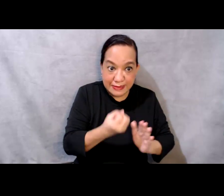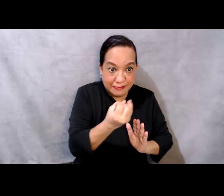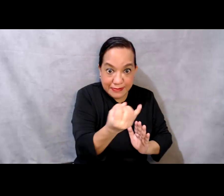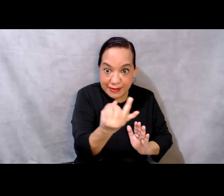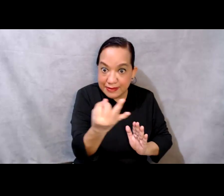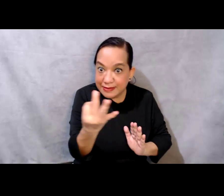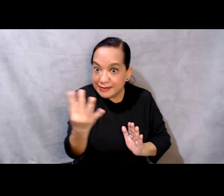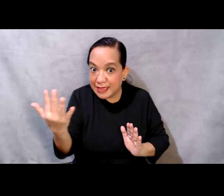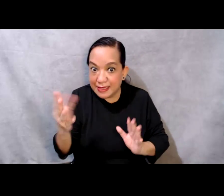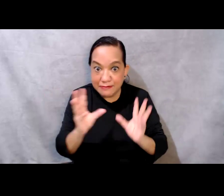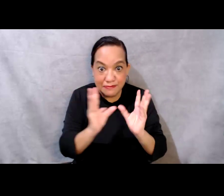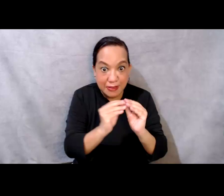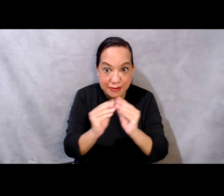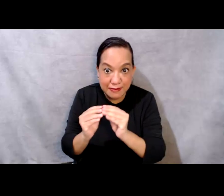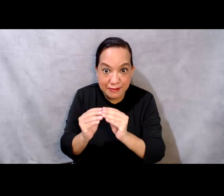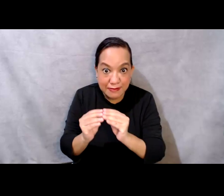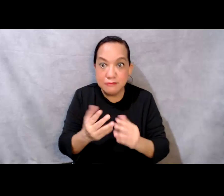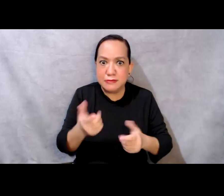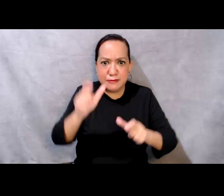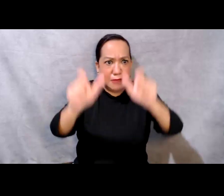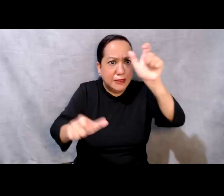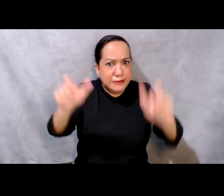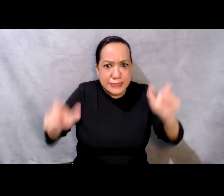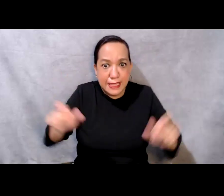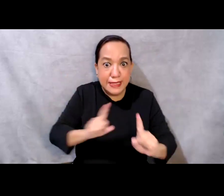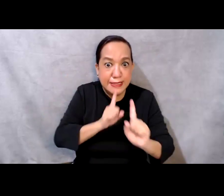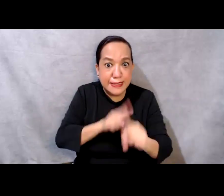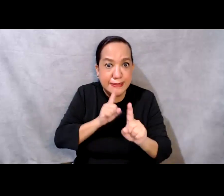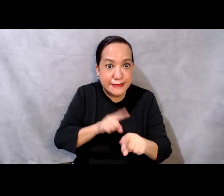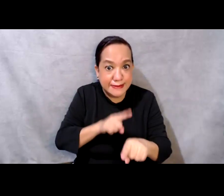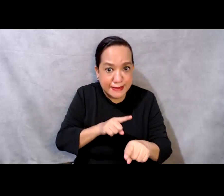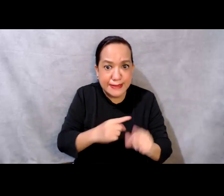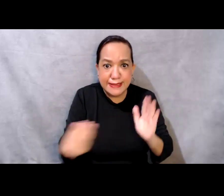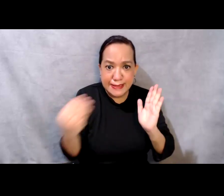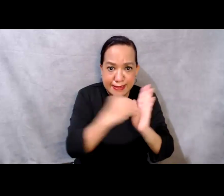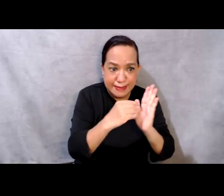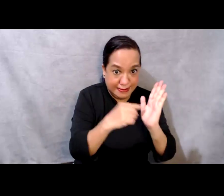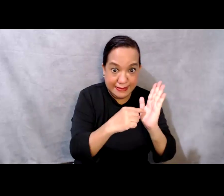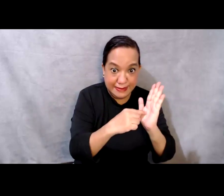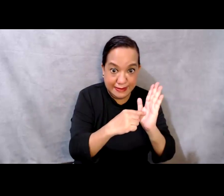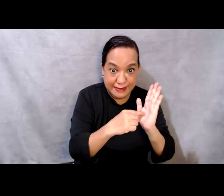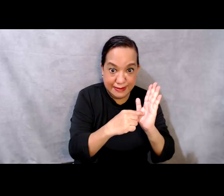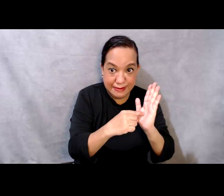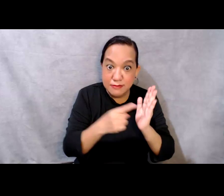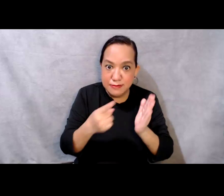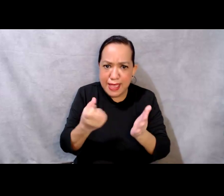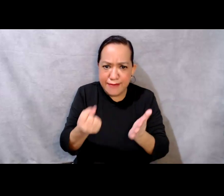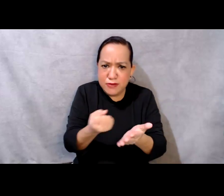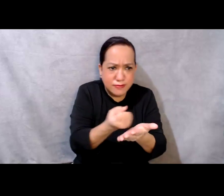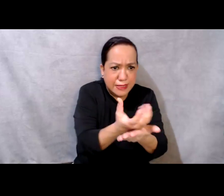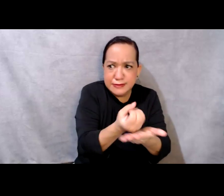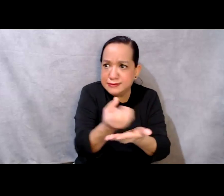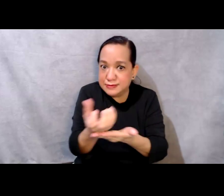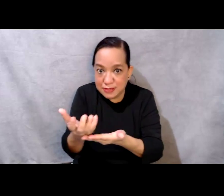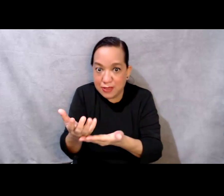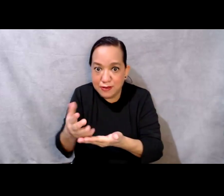meetings, but it was also a question of what information was provided to the communities in those meetings. And we found that the